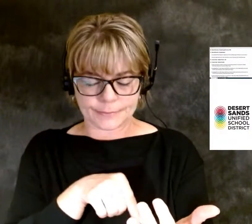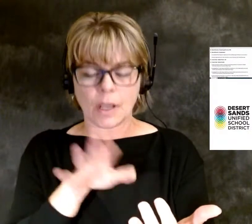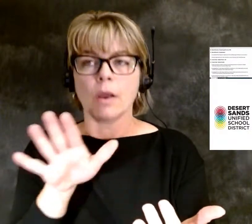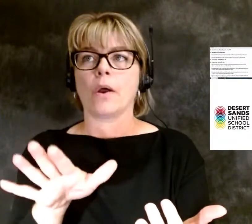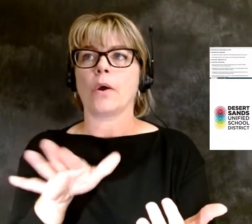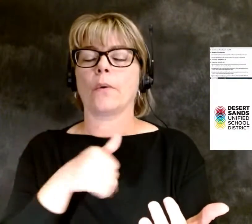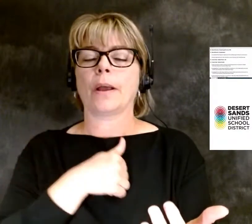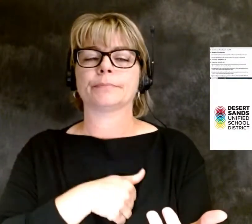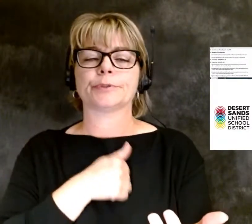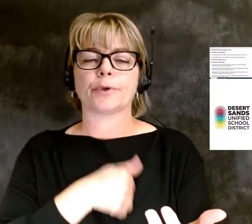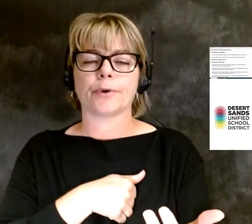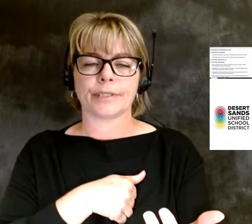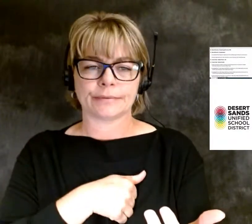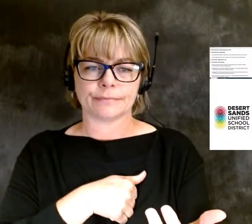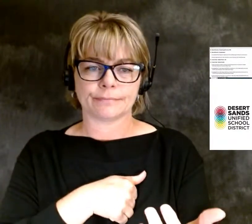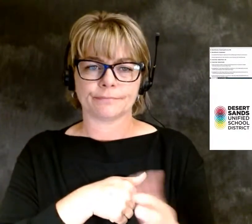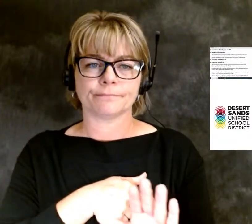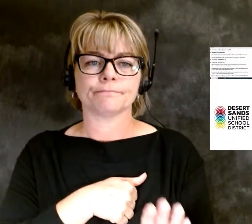sorry. Okay.